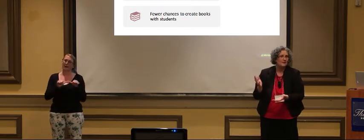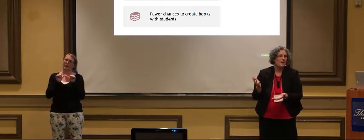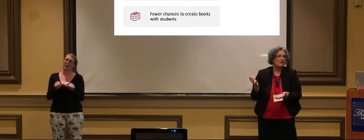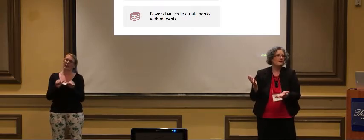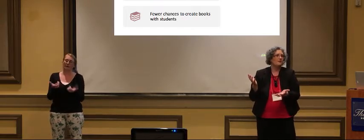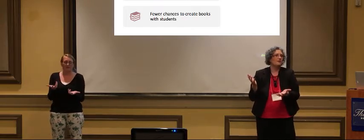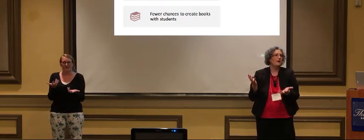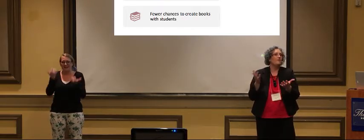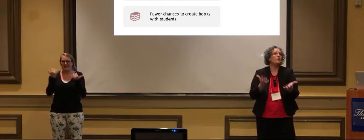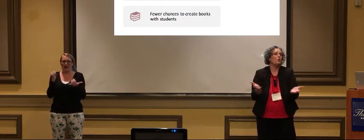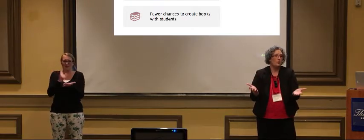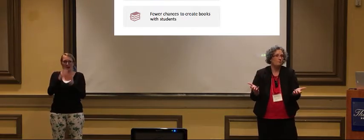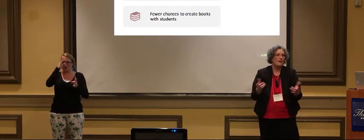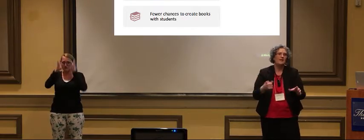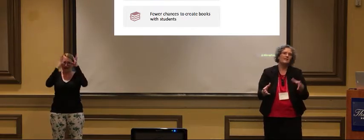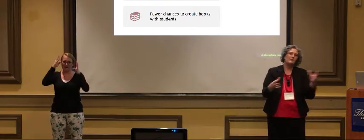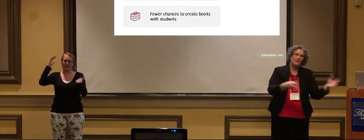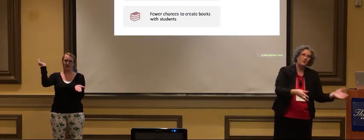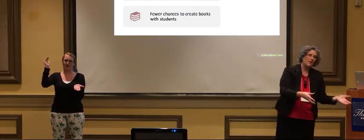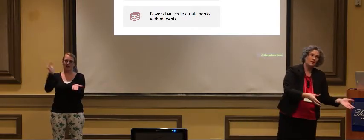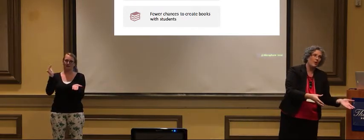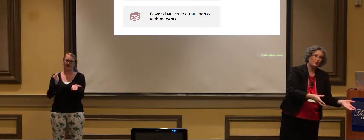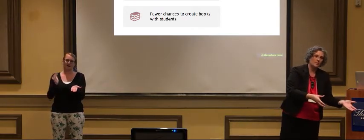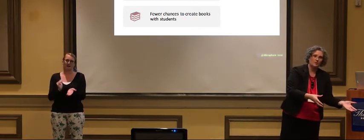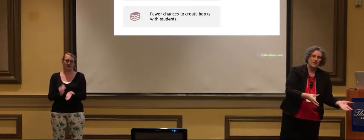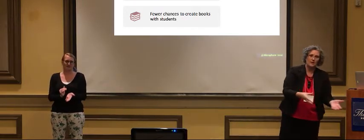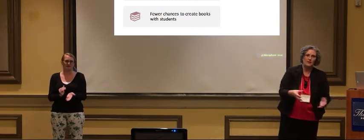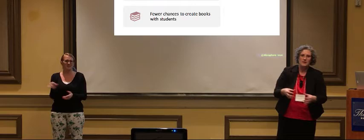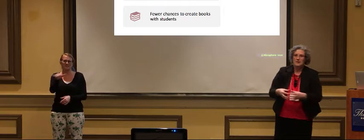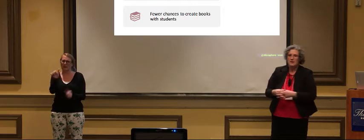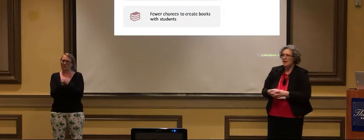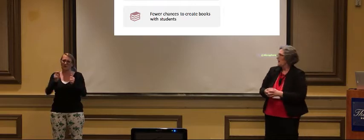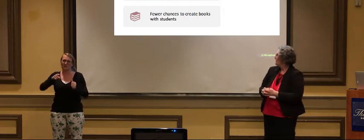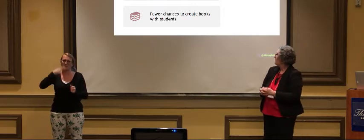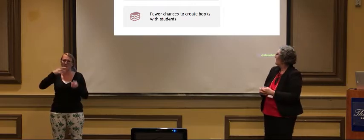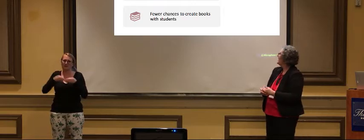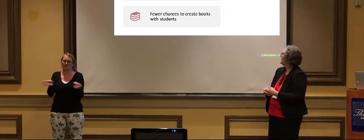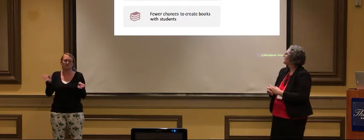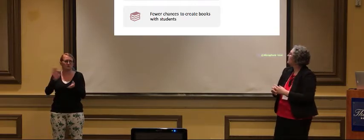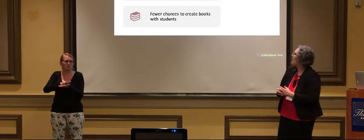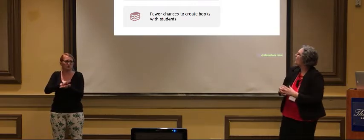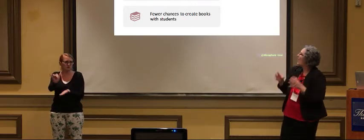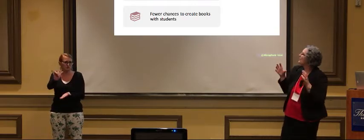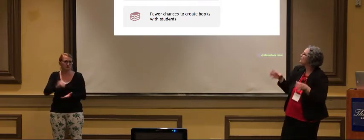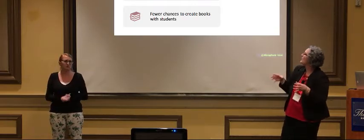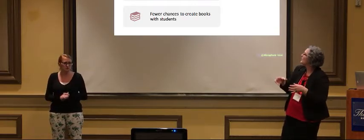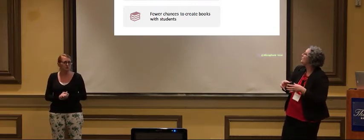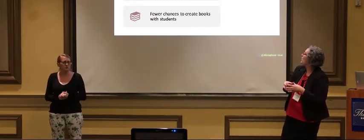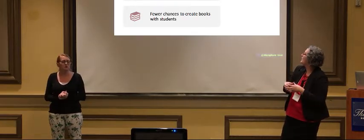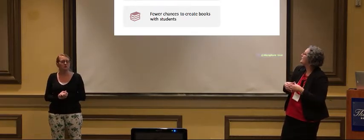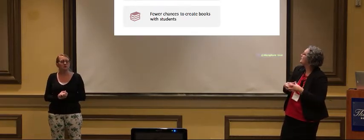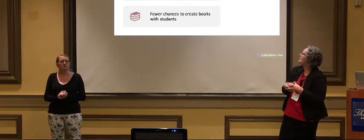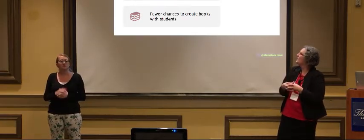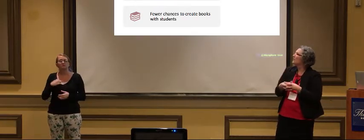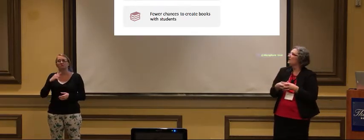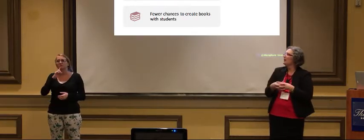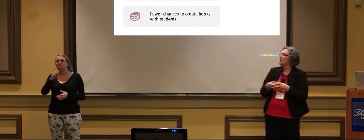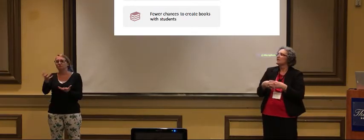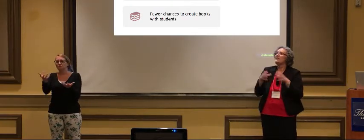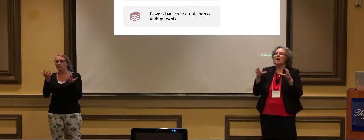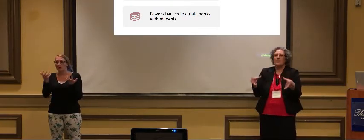things are becoming less and less of the norm. And that's even in the public school setting. And so I really